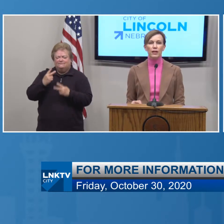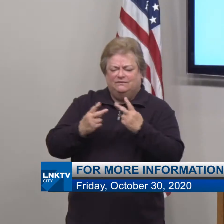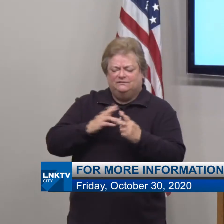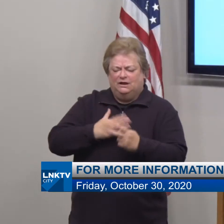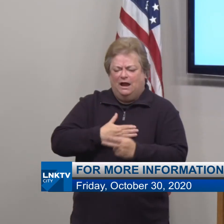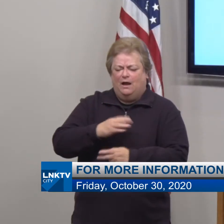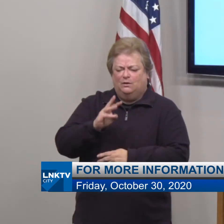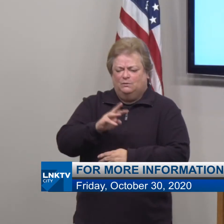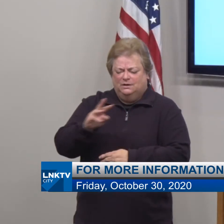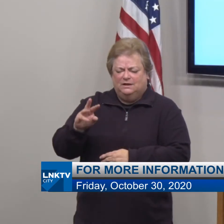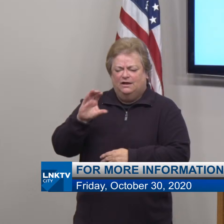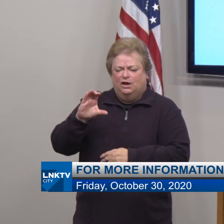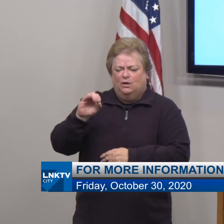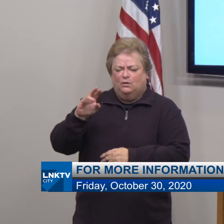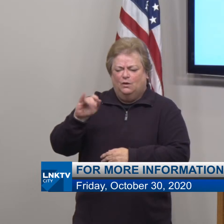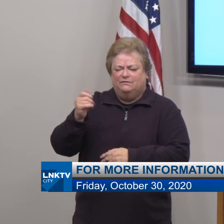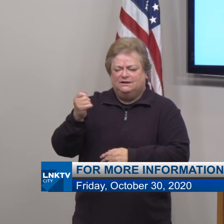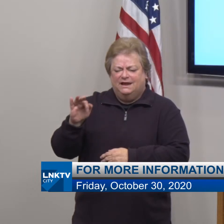at